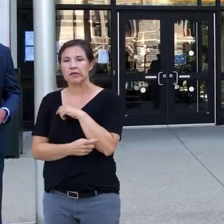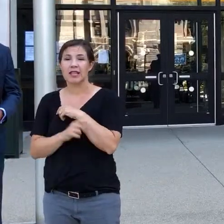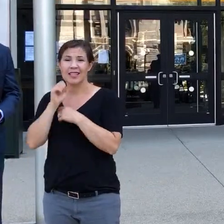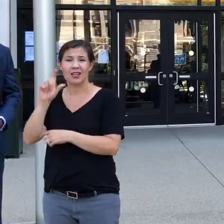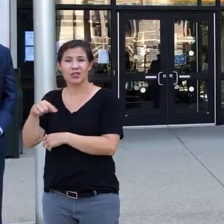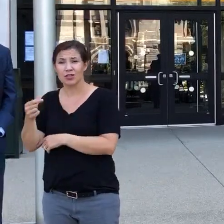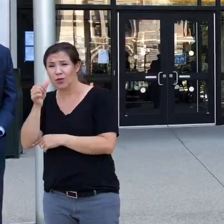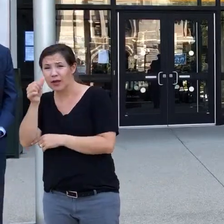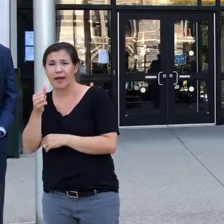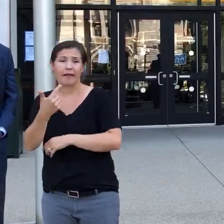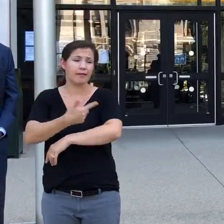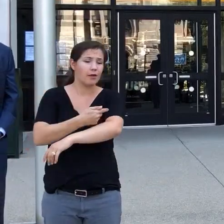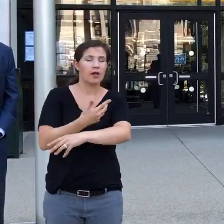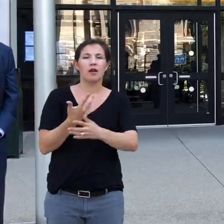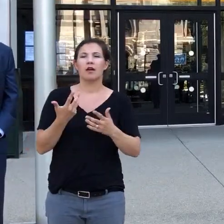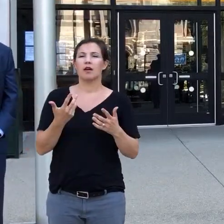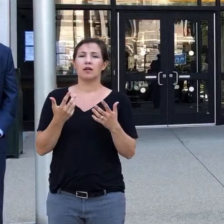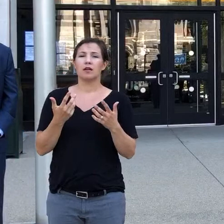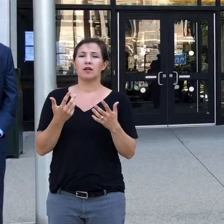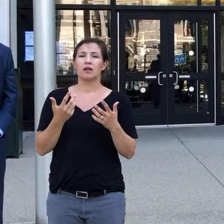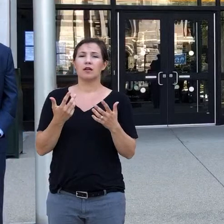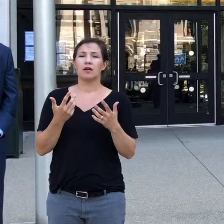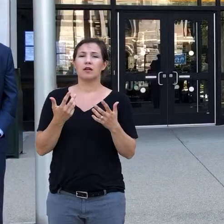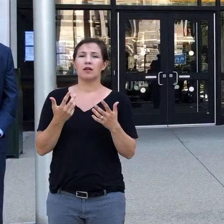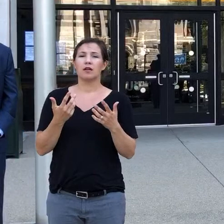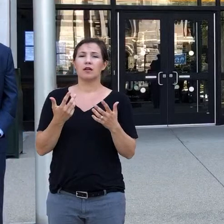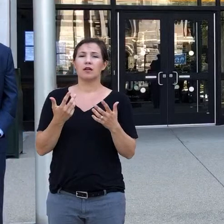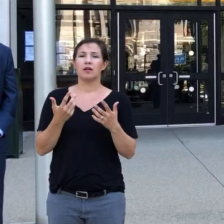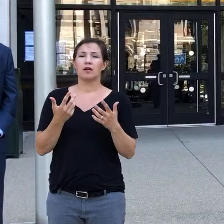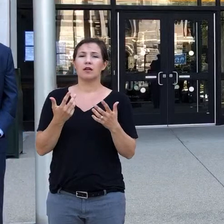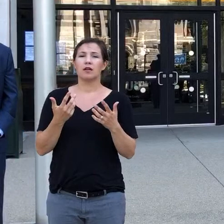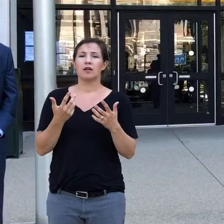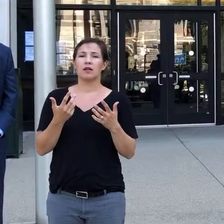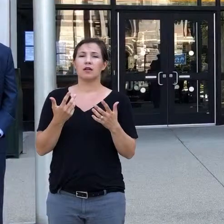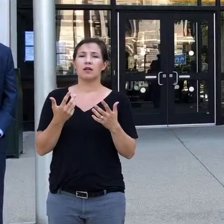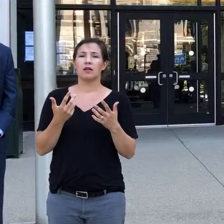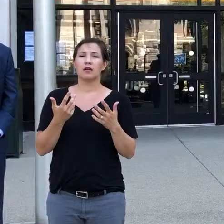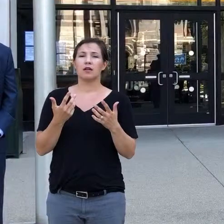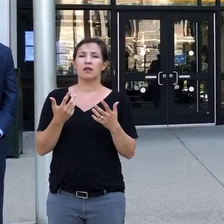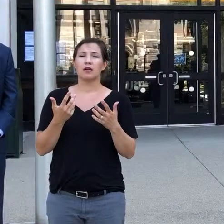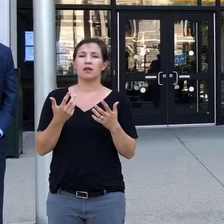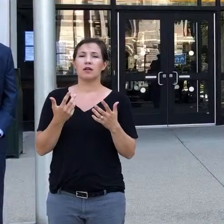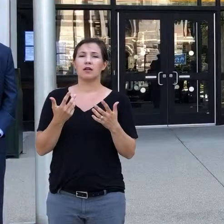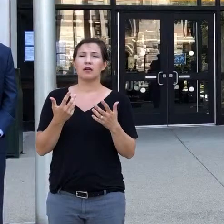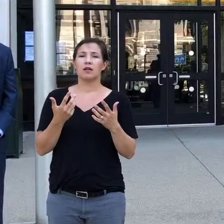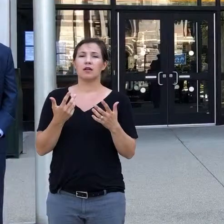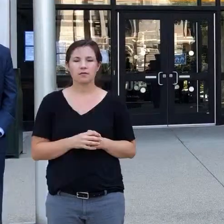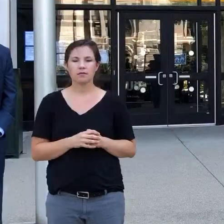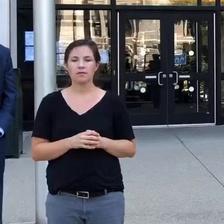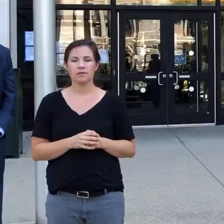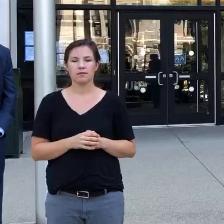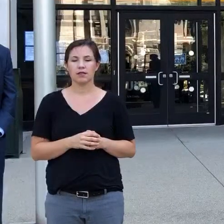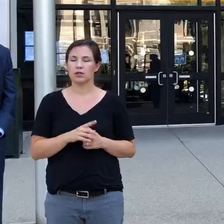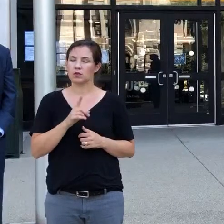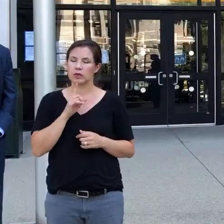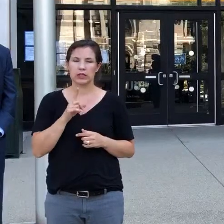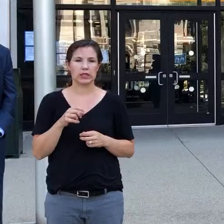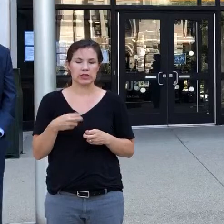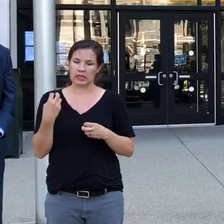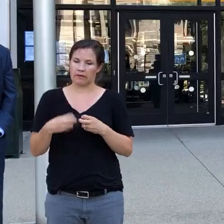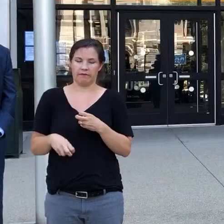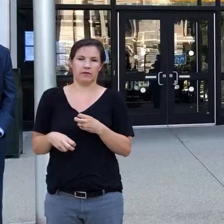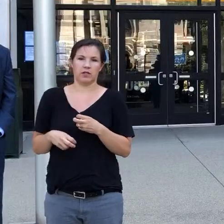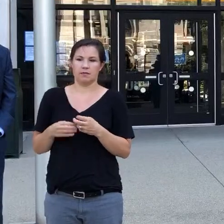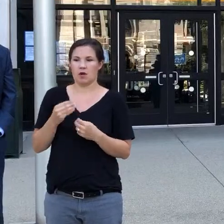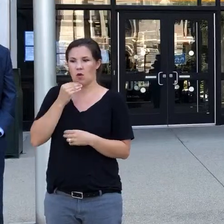just heroin. I mean, people are struggling with alcohol use disorder, and it's really difficult for them to